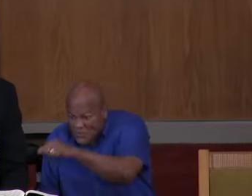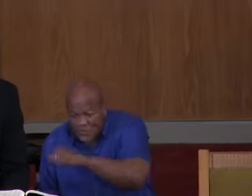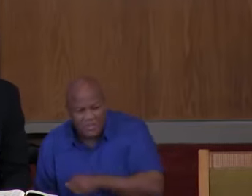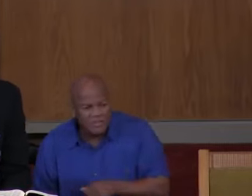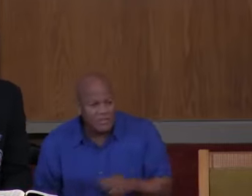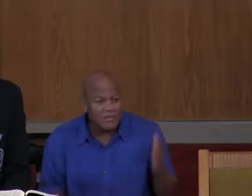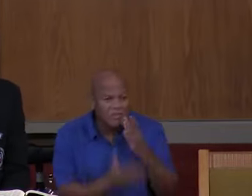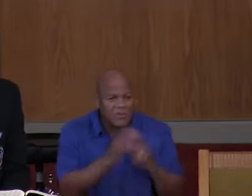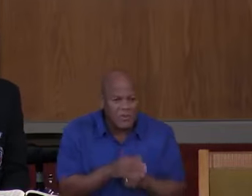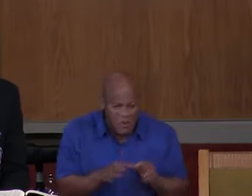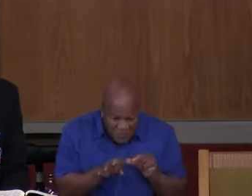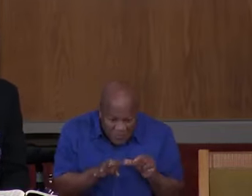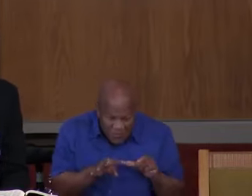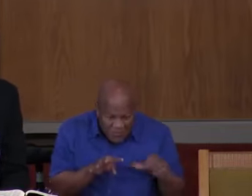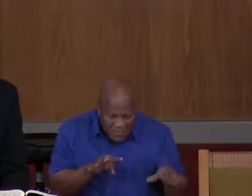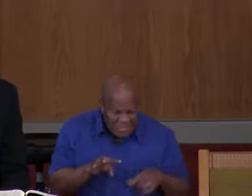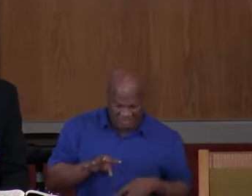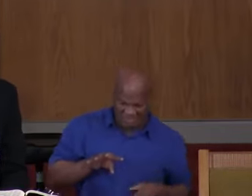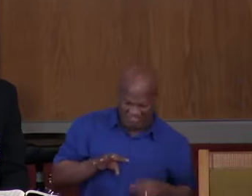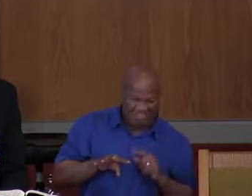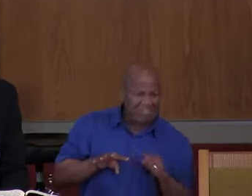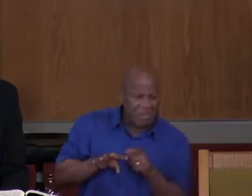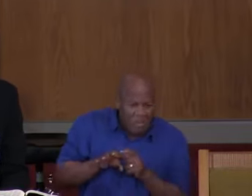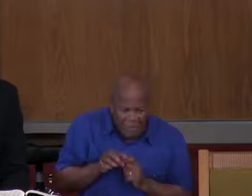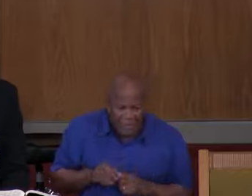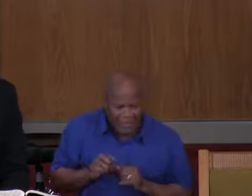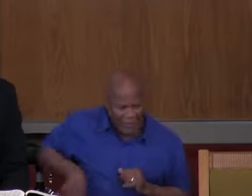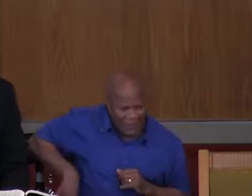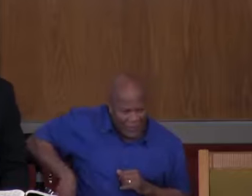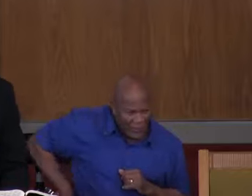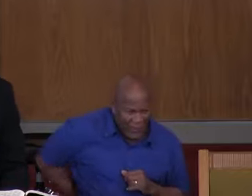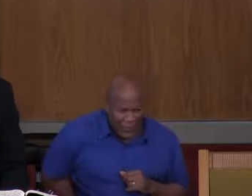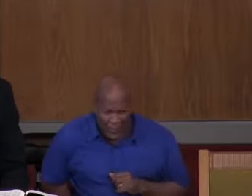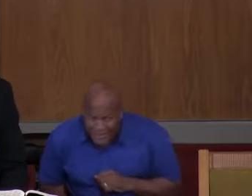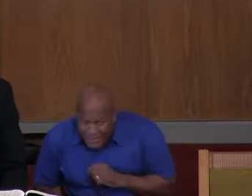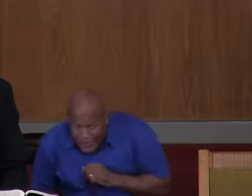Some of your nails look like eagle claws. Are you cowering over to?